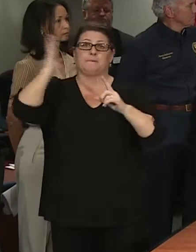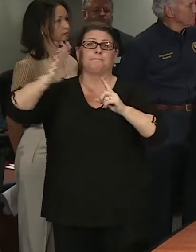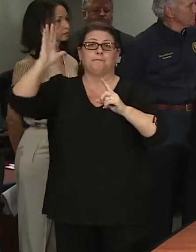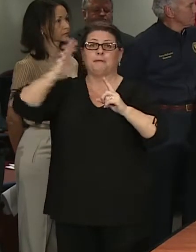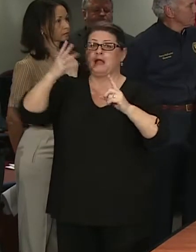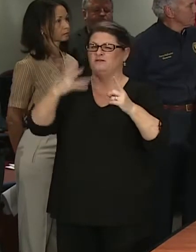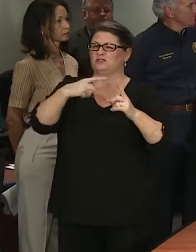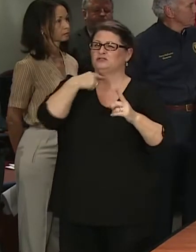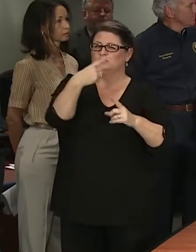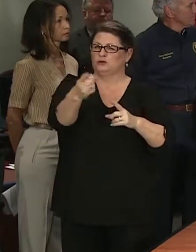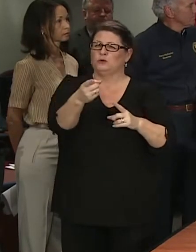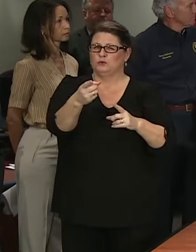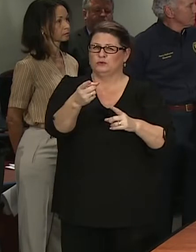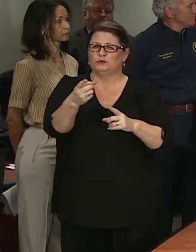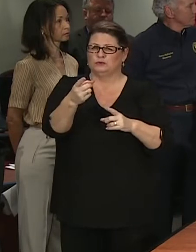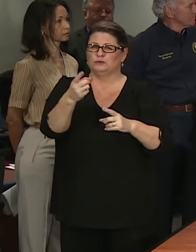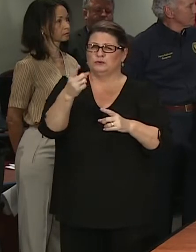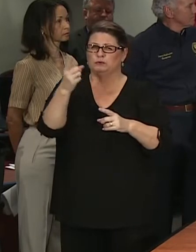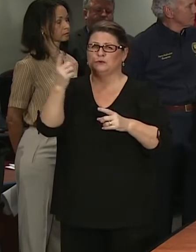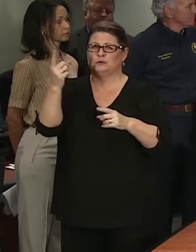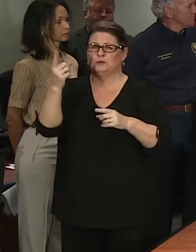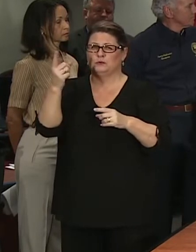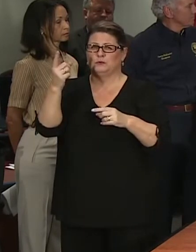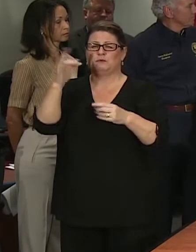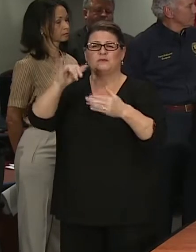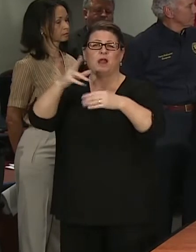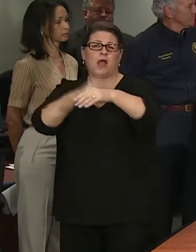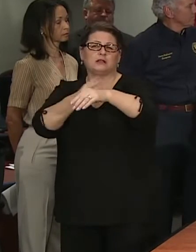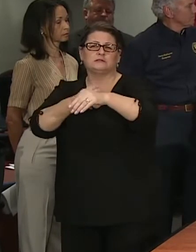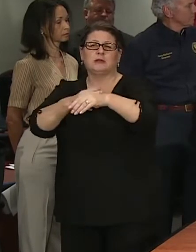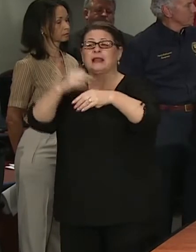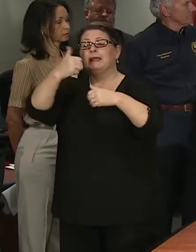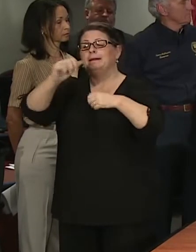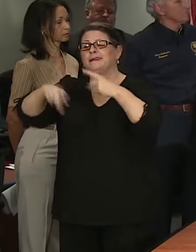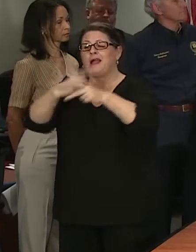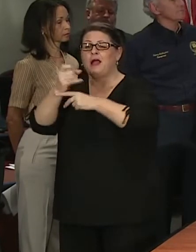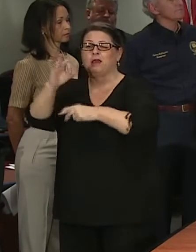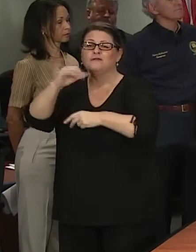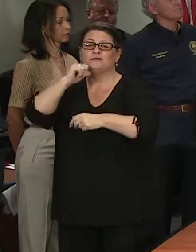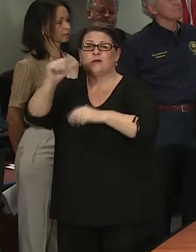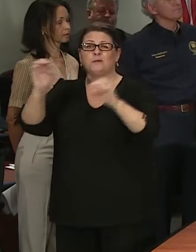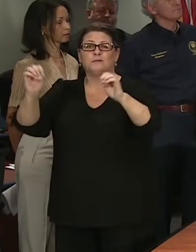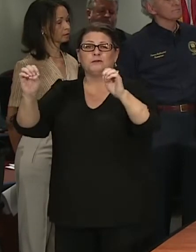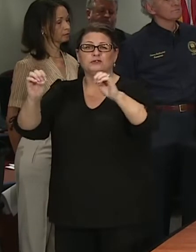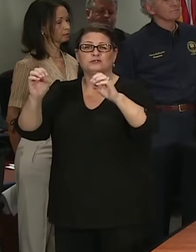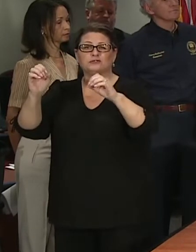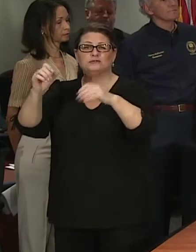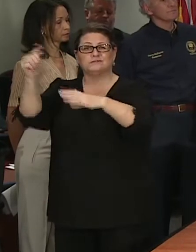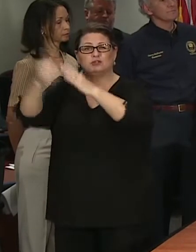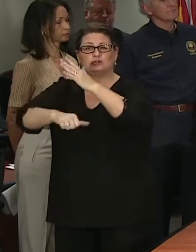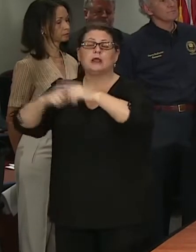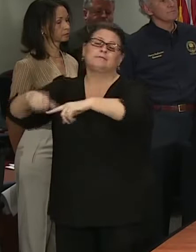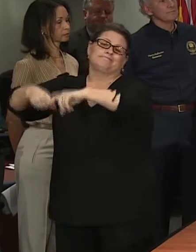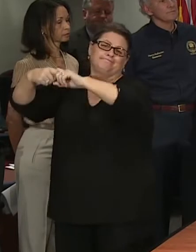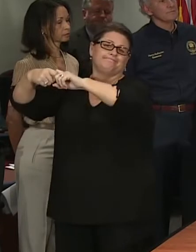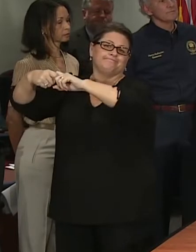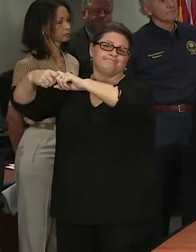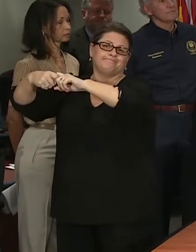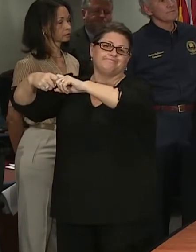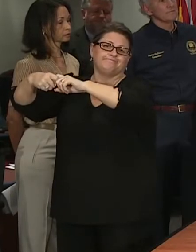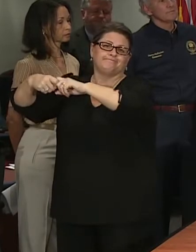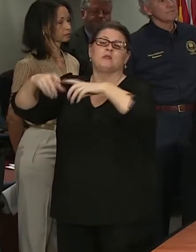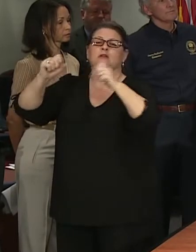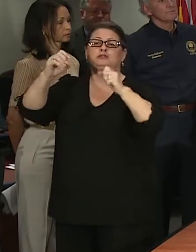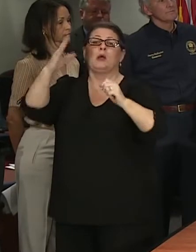hospitals have reduced elective surgeries and other procedures to allow that capacity to be there, and